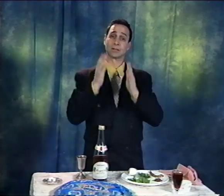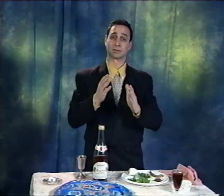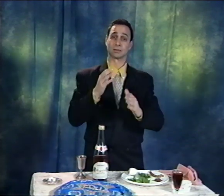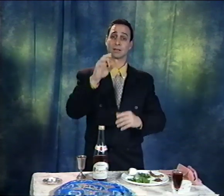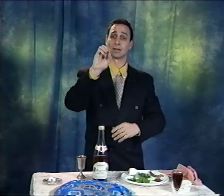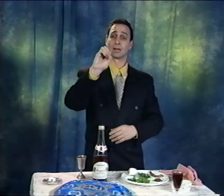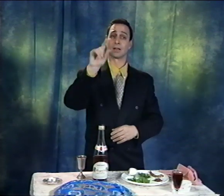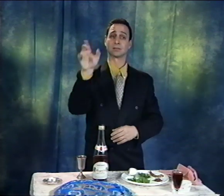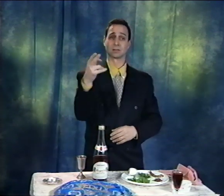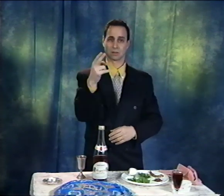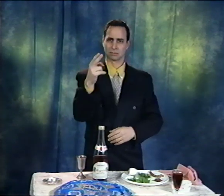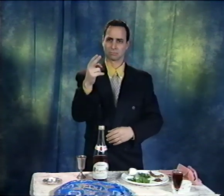that the prophet Elijah